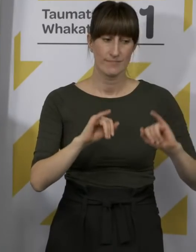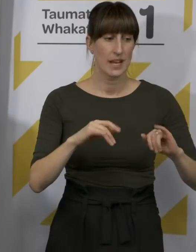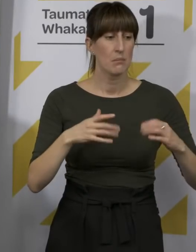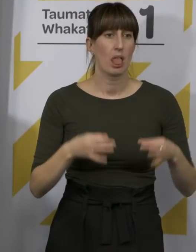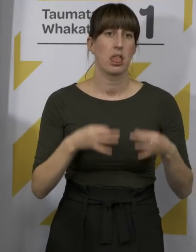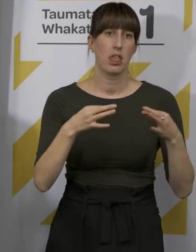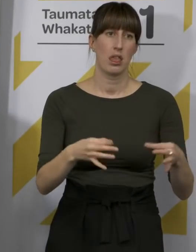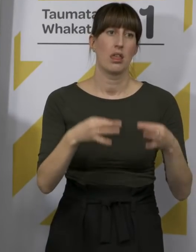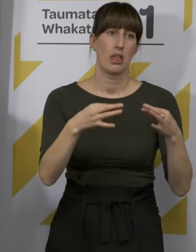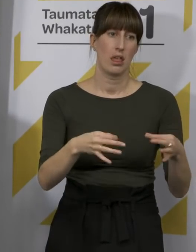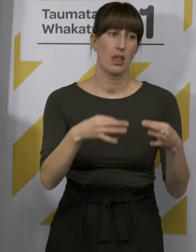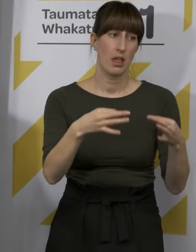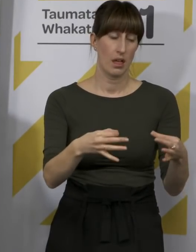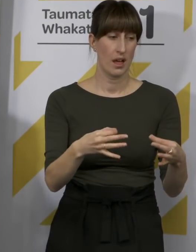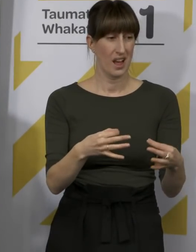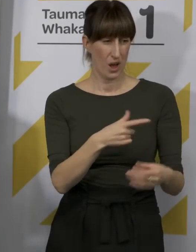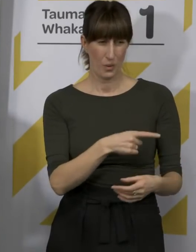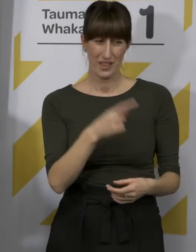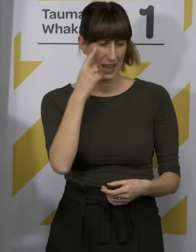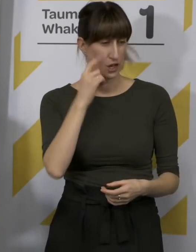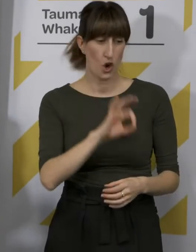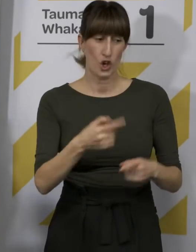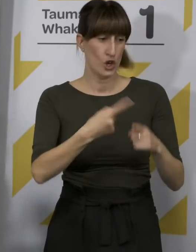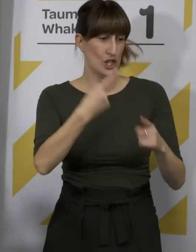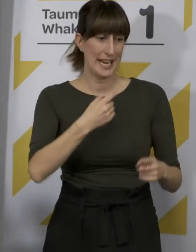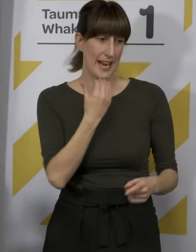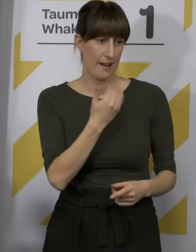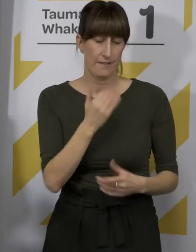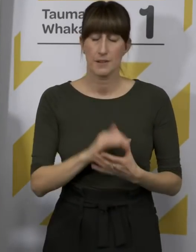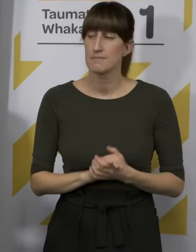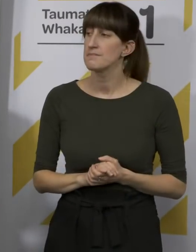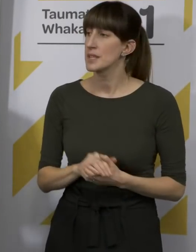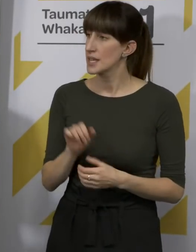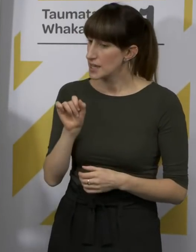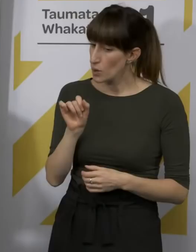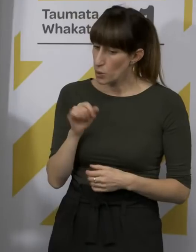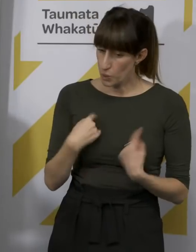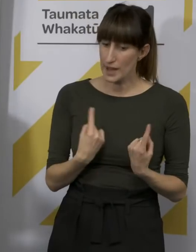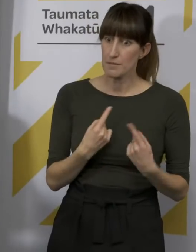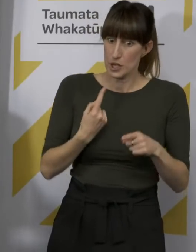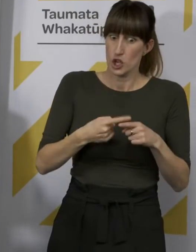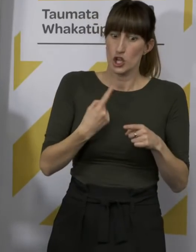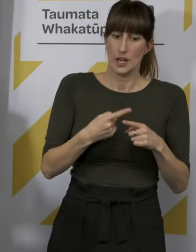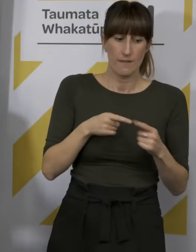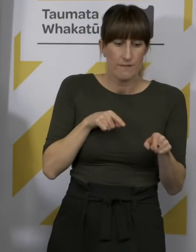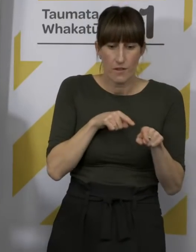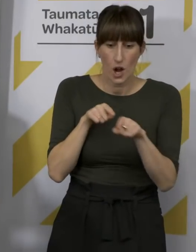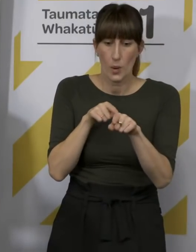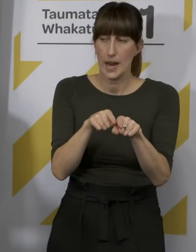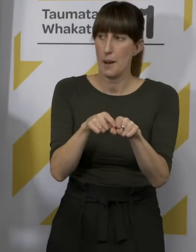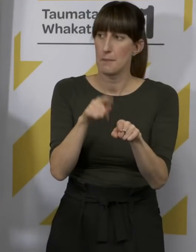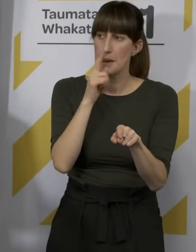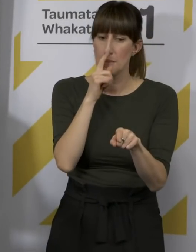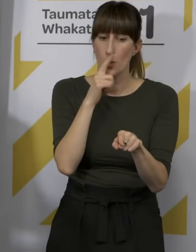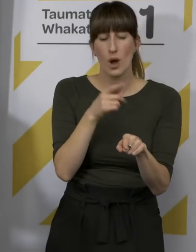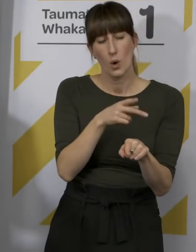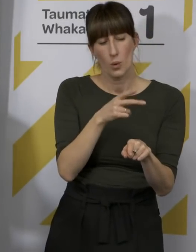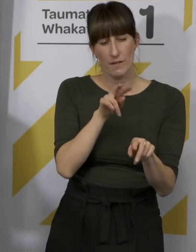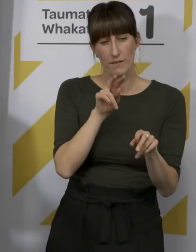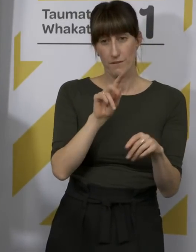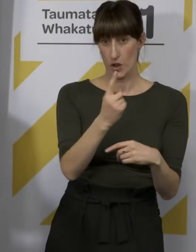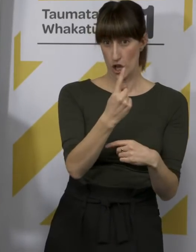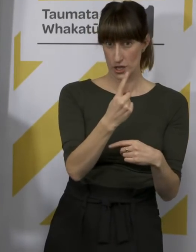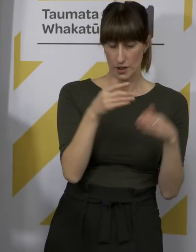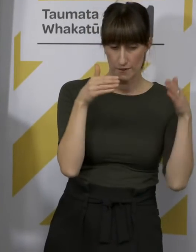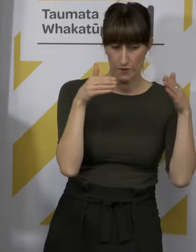What is being done with urgency is following up the people, all of the people, starting with the ones who might have presented a slightly higher risk, that